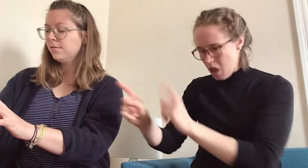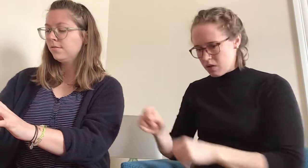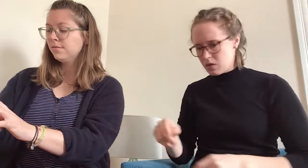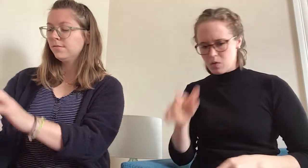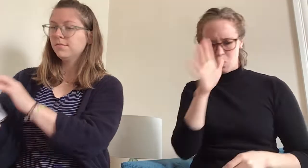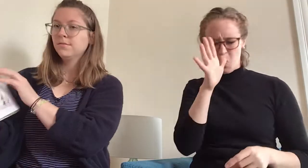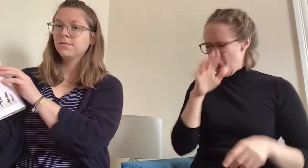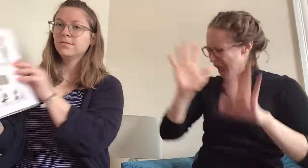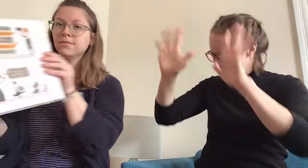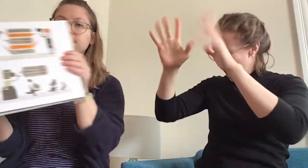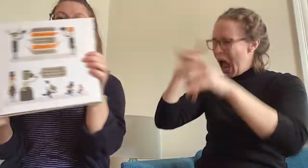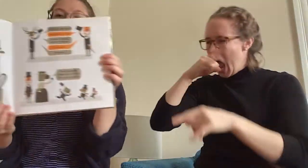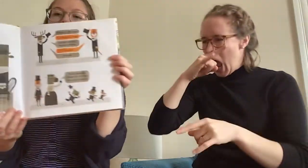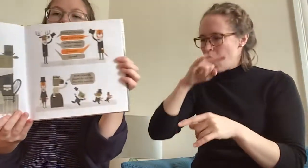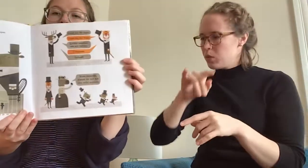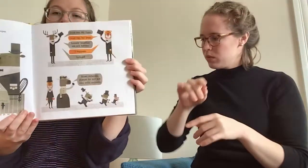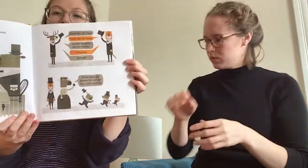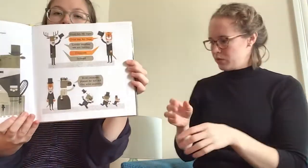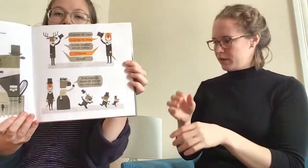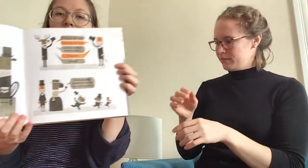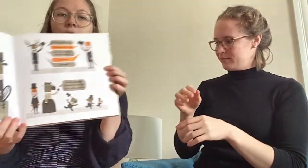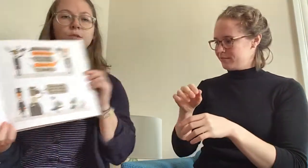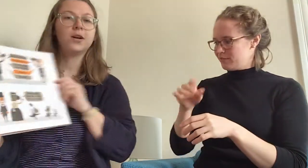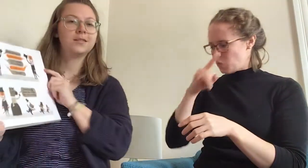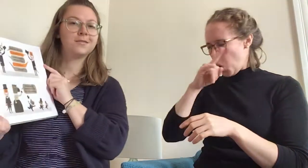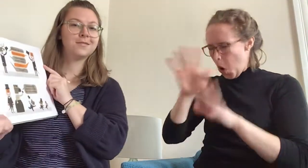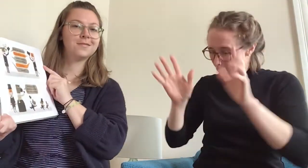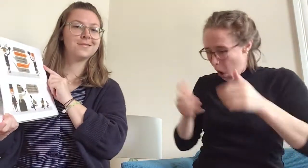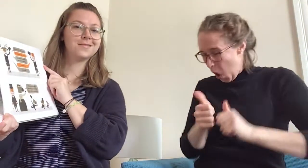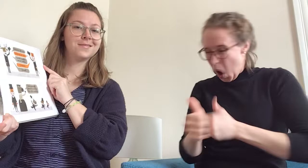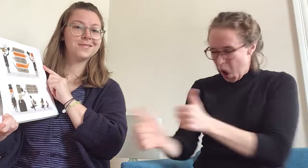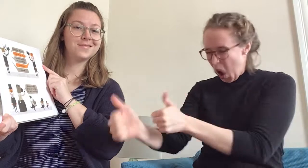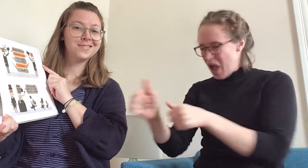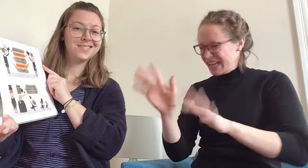animals. Oh, hold on. Ooh, sorry.